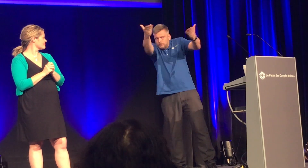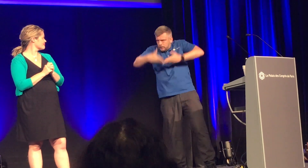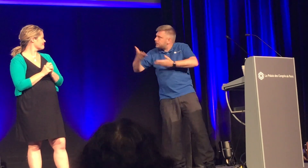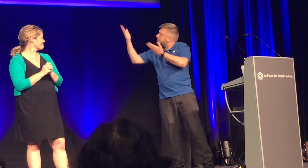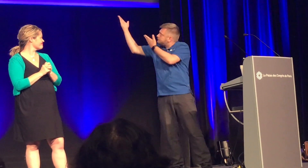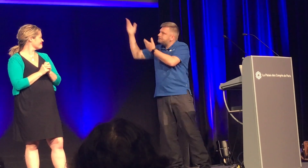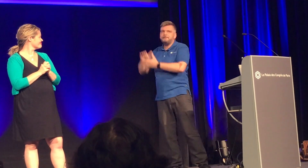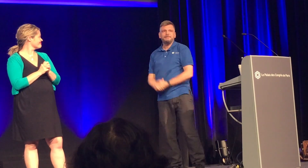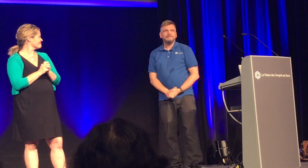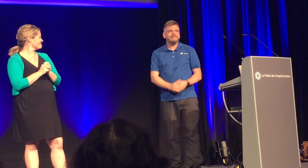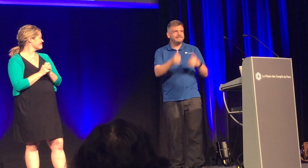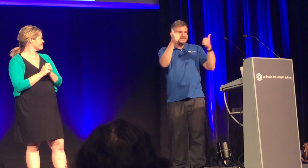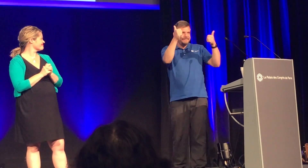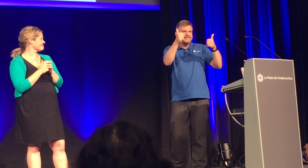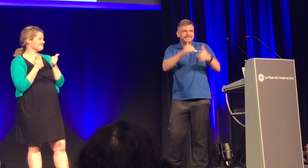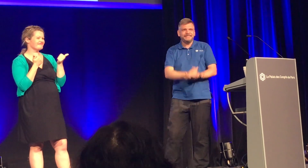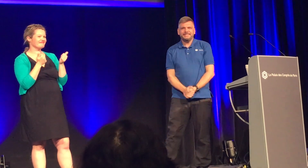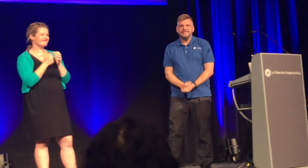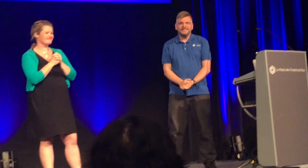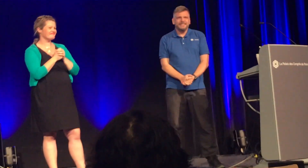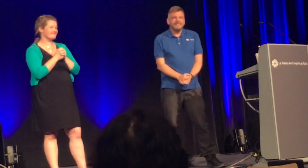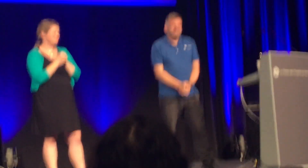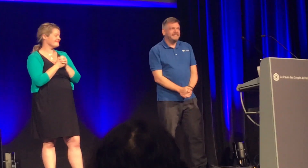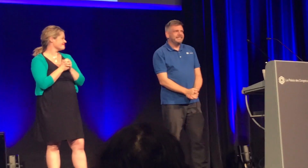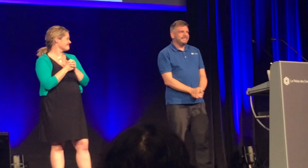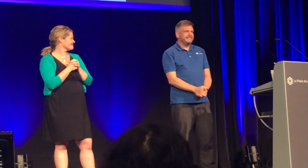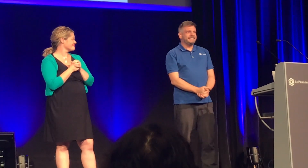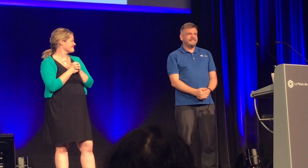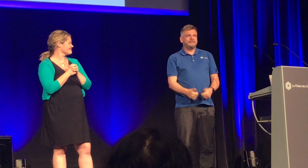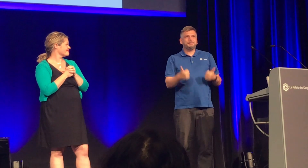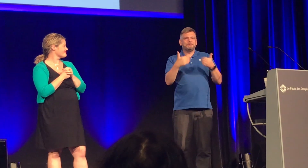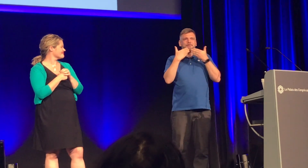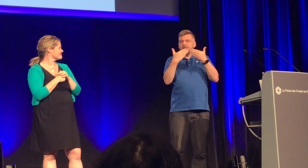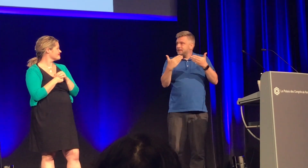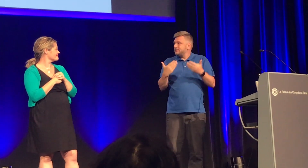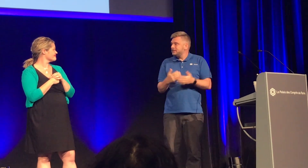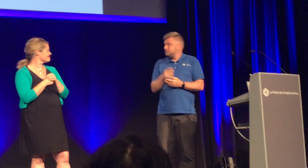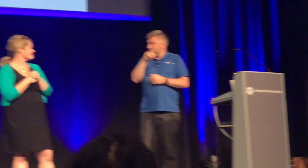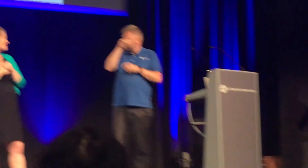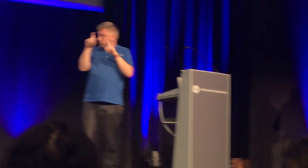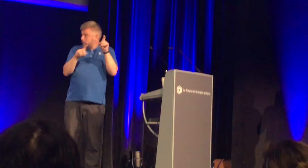all use and everybody is welcome to use them. Thank you very much.